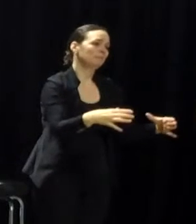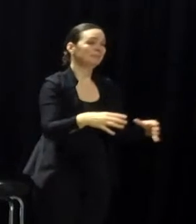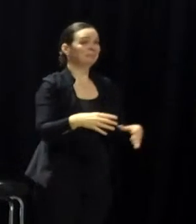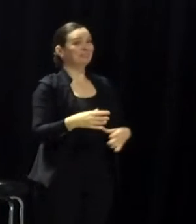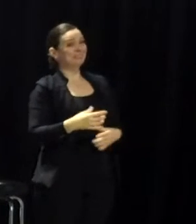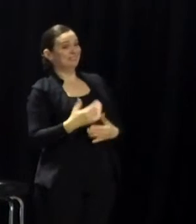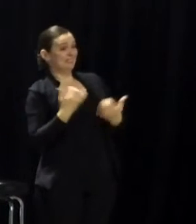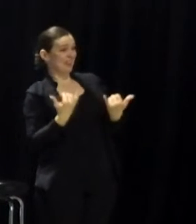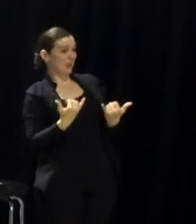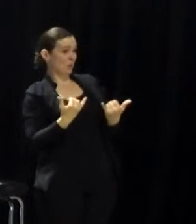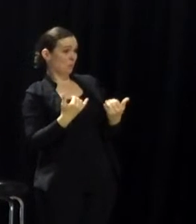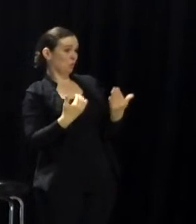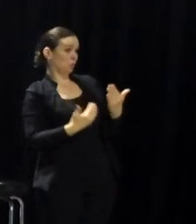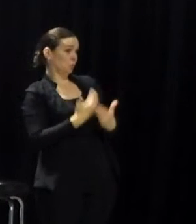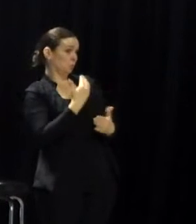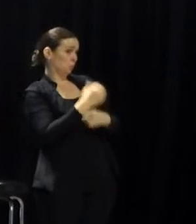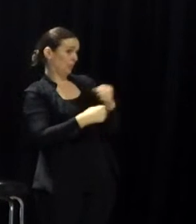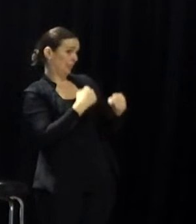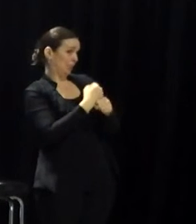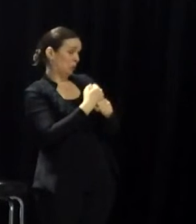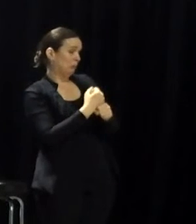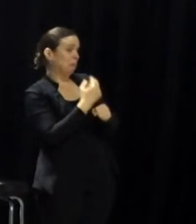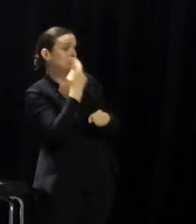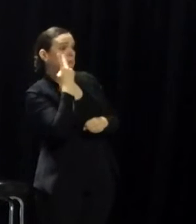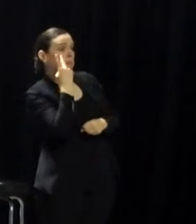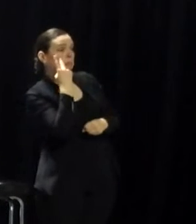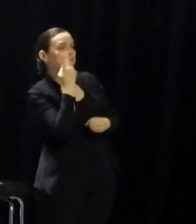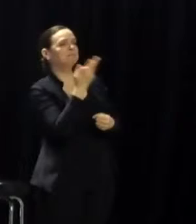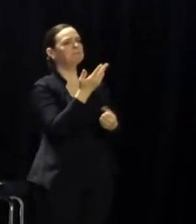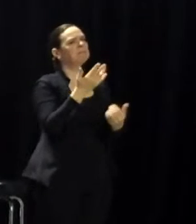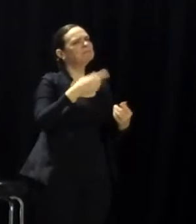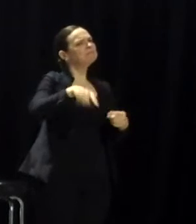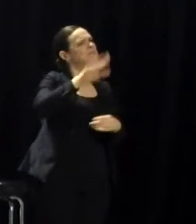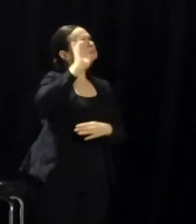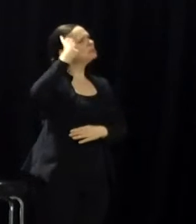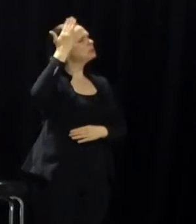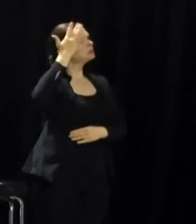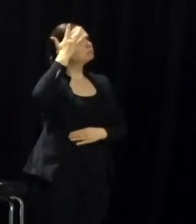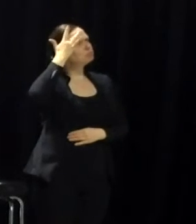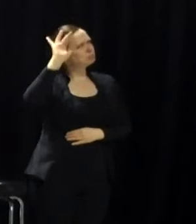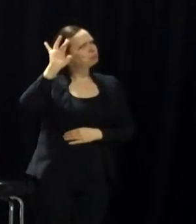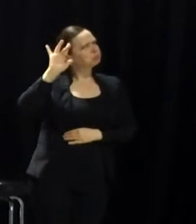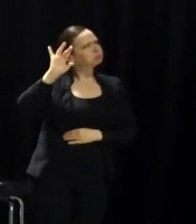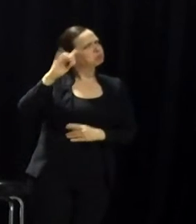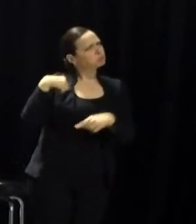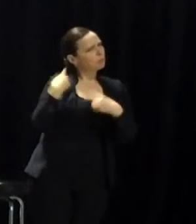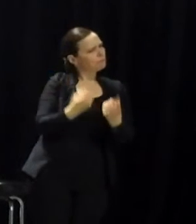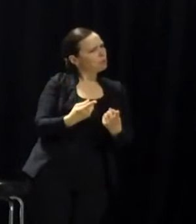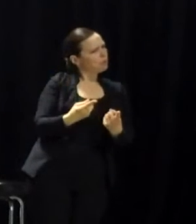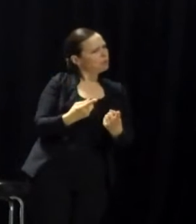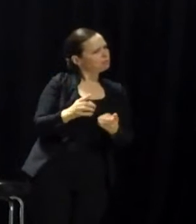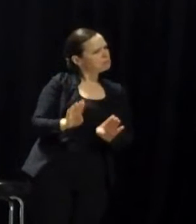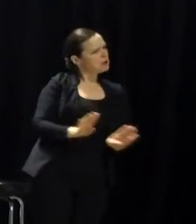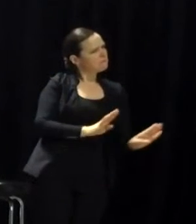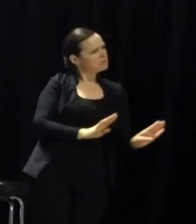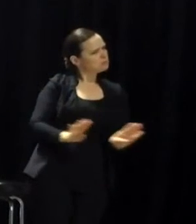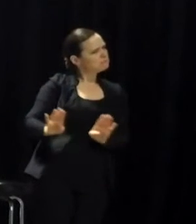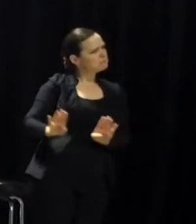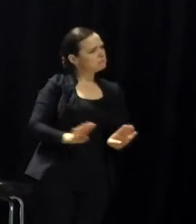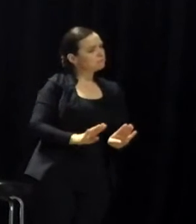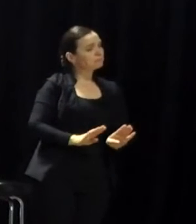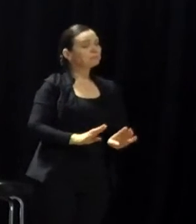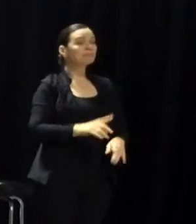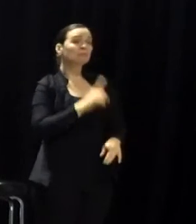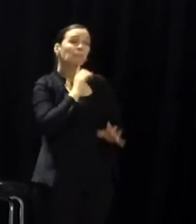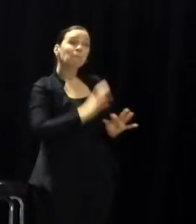now we need to identify the virus, identify it as quickly as we can so we can isolate it. So testing is the key component to that.